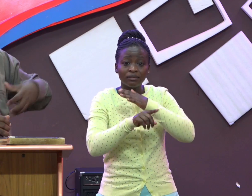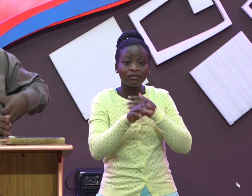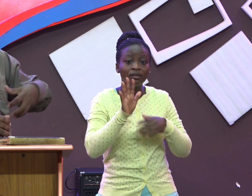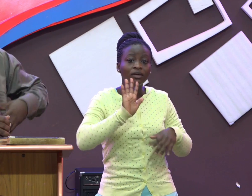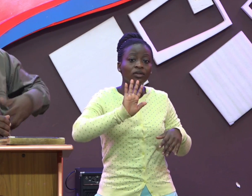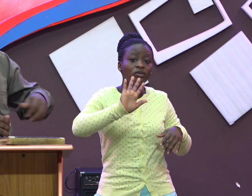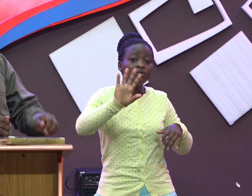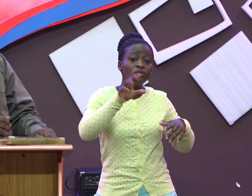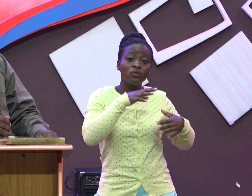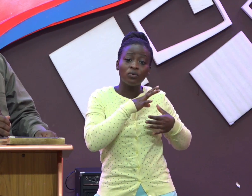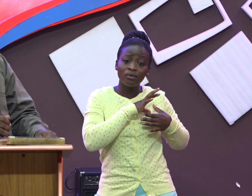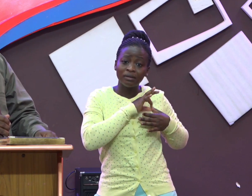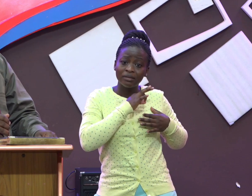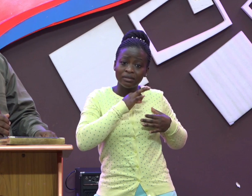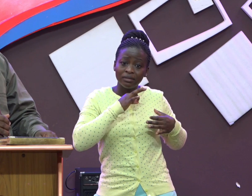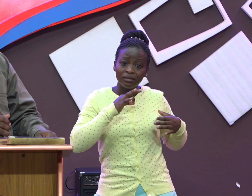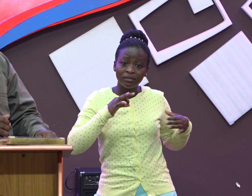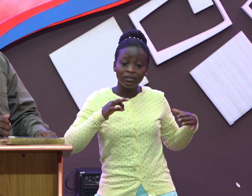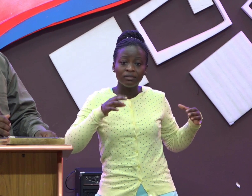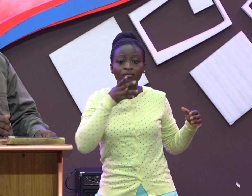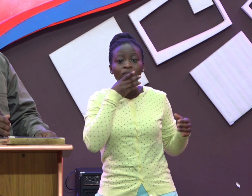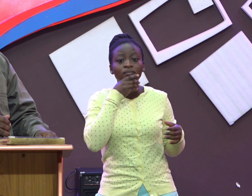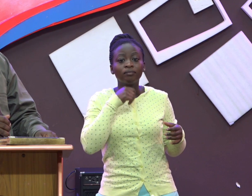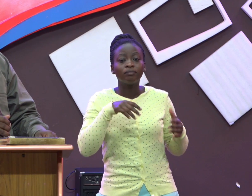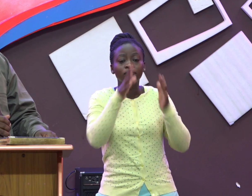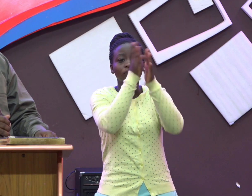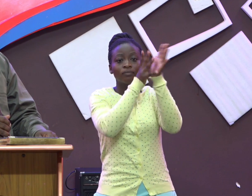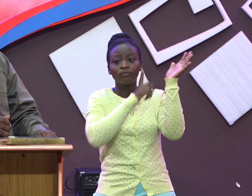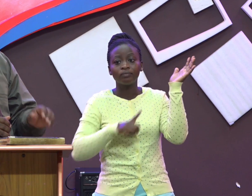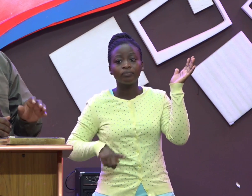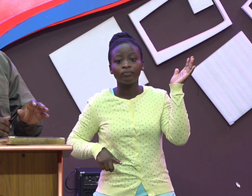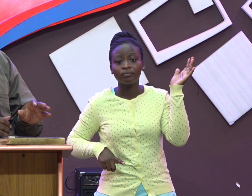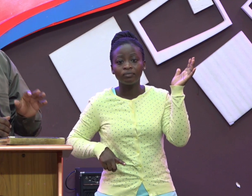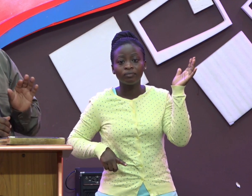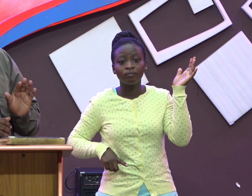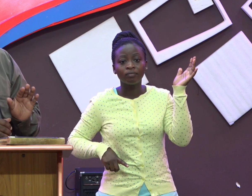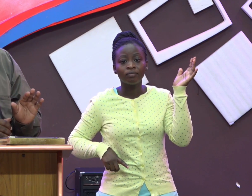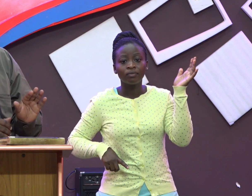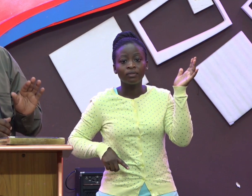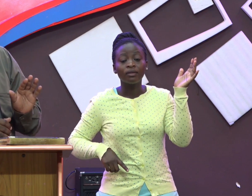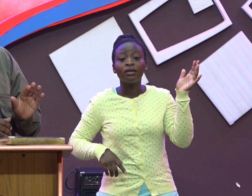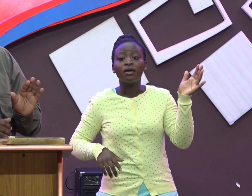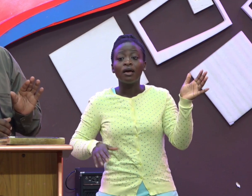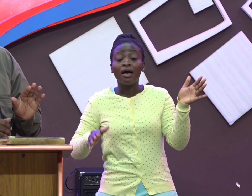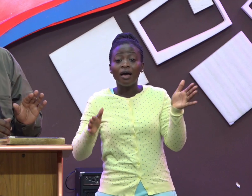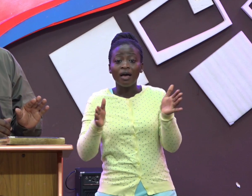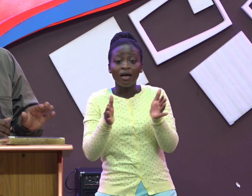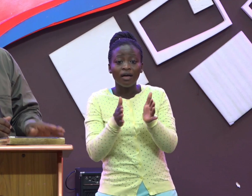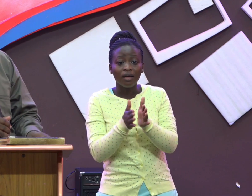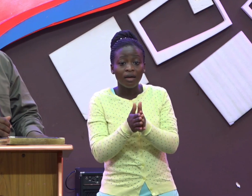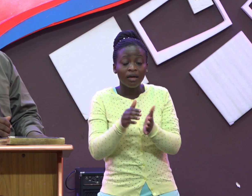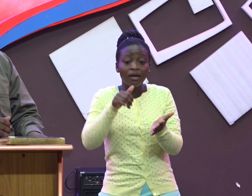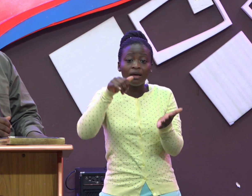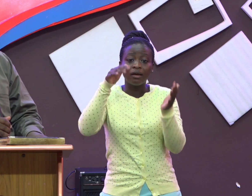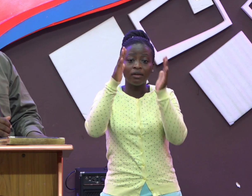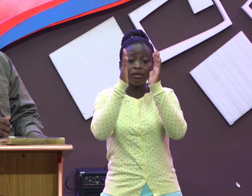wo munda. Within you in the inner man. Mukama agulumizi wenyo. Praise the Lord. Oliokoberenga obero osaba buli kisera.